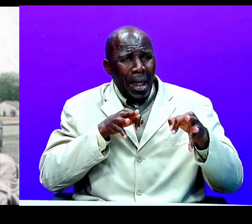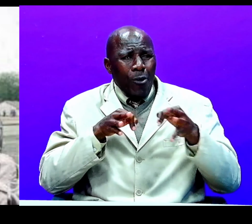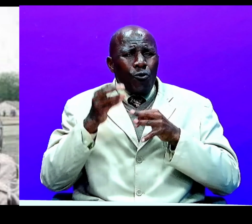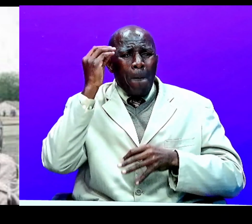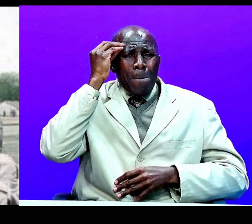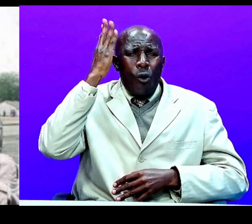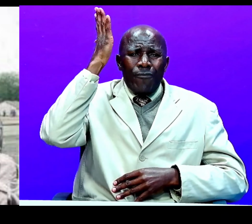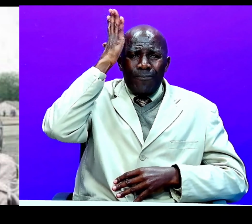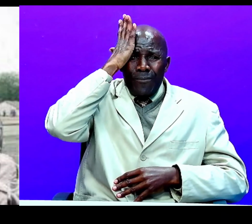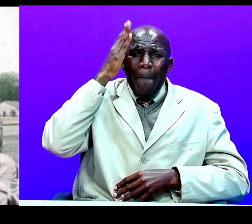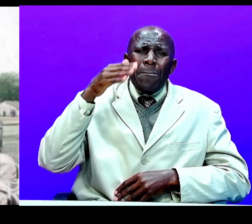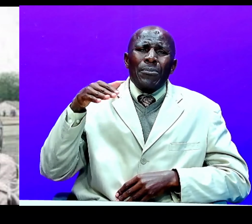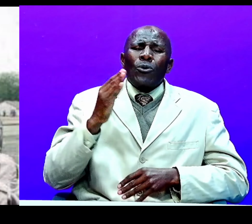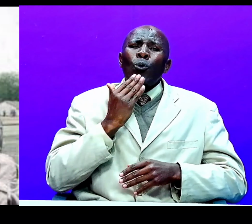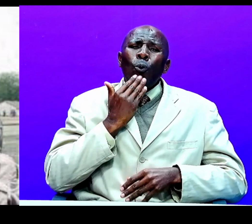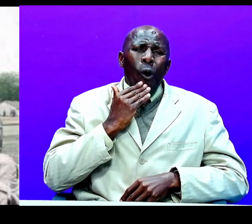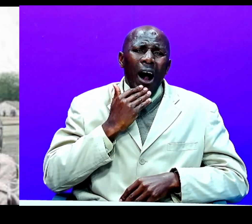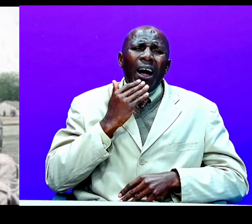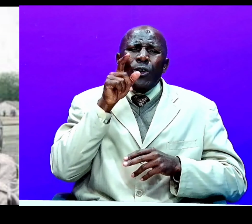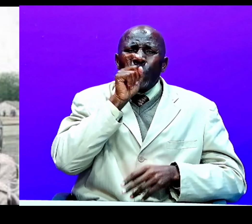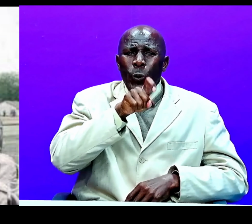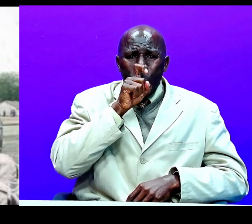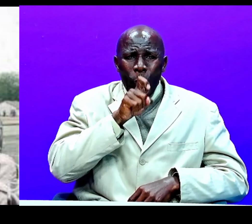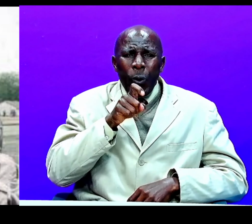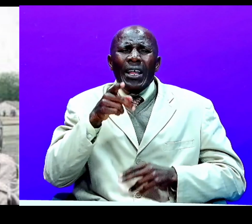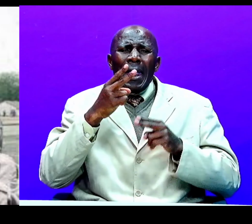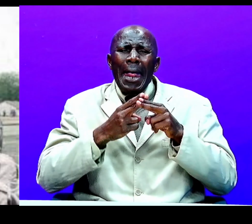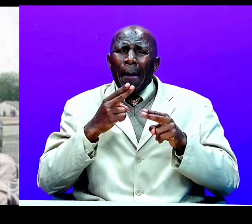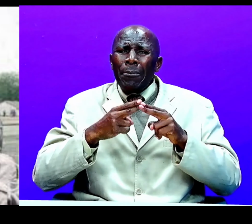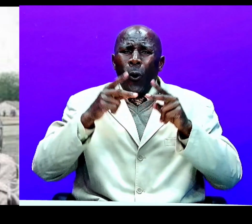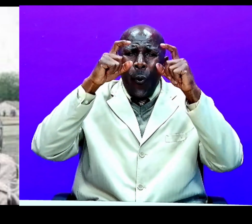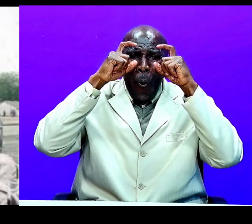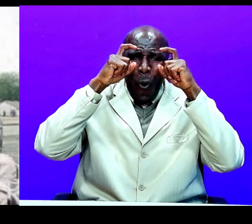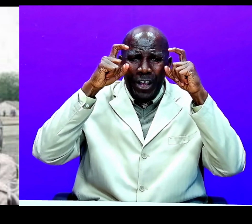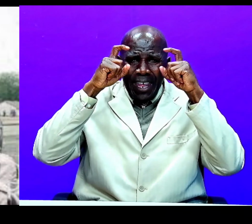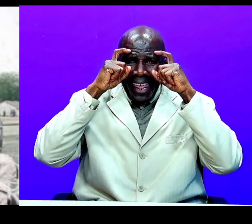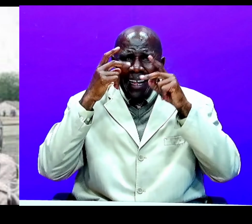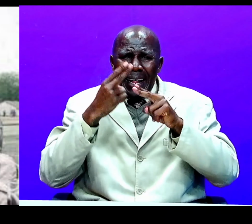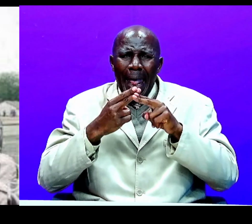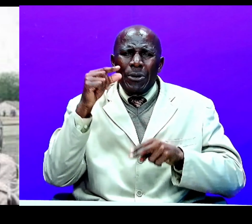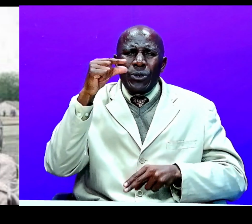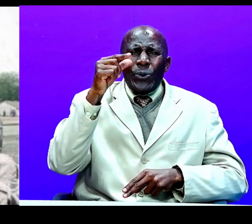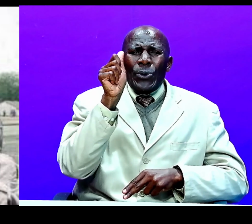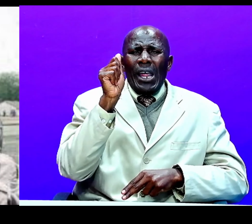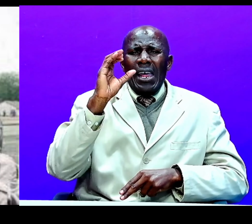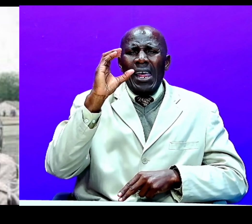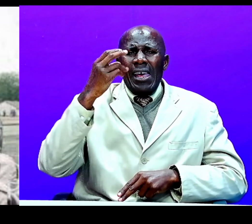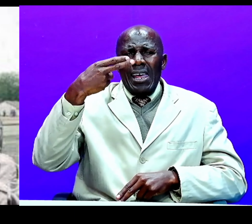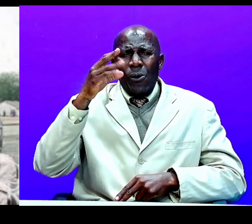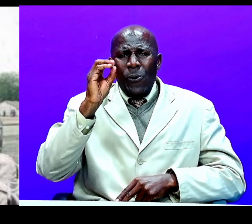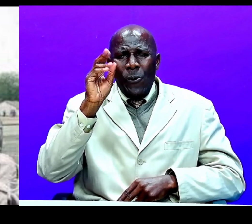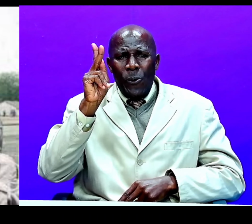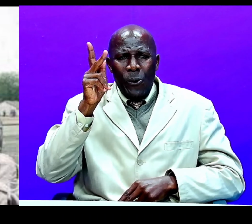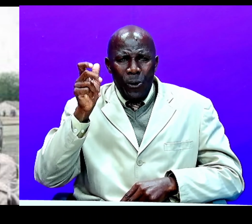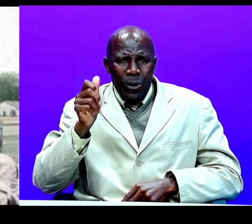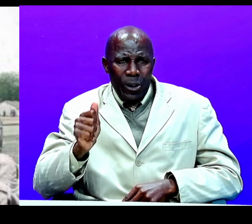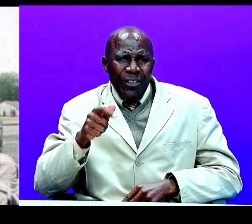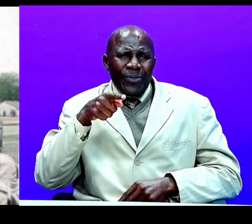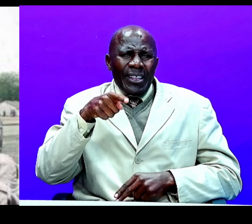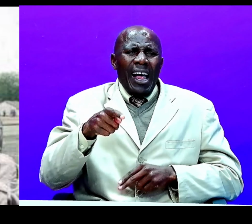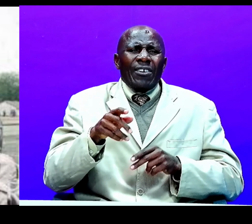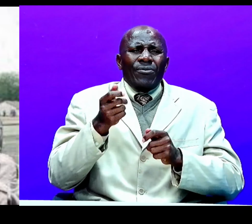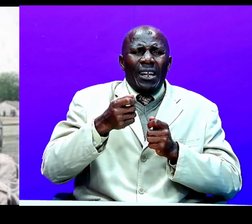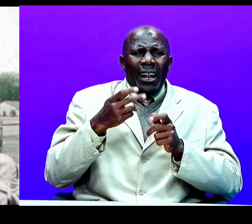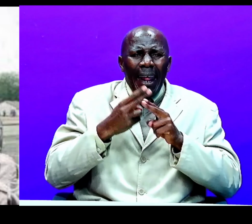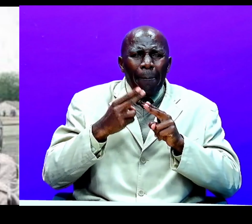Orengo, Philip Gashoka, and Rumba Kinuthia rode through the streets on a